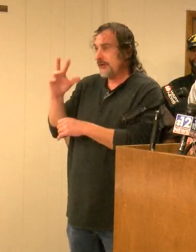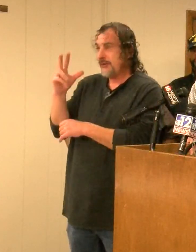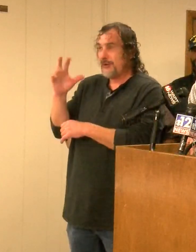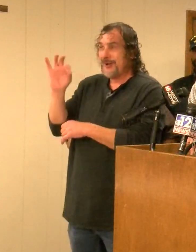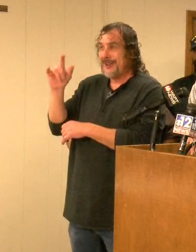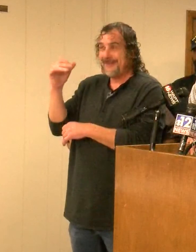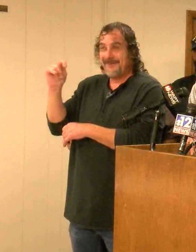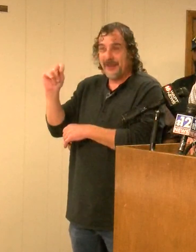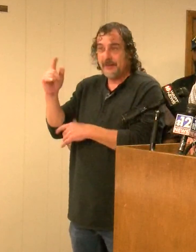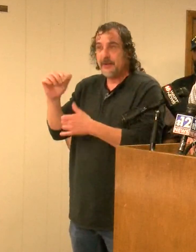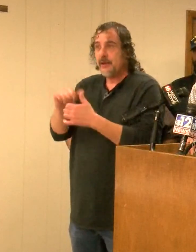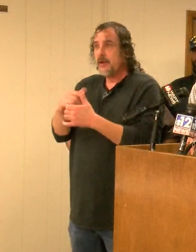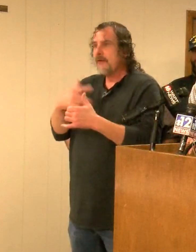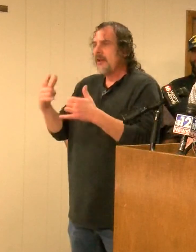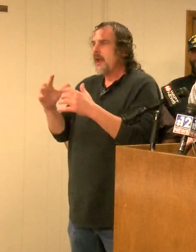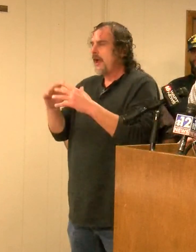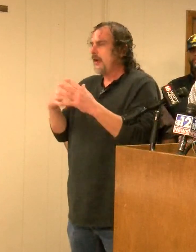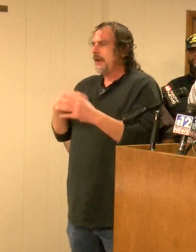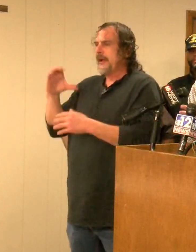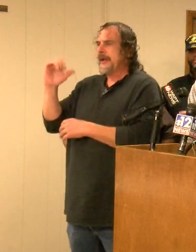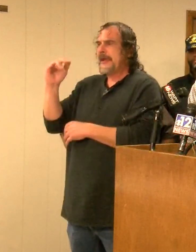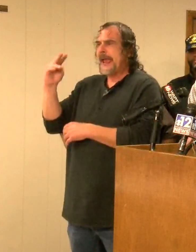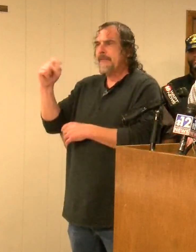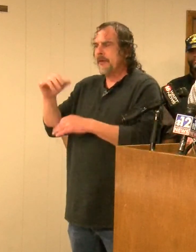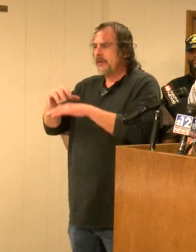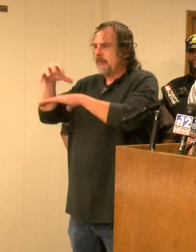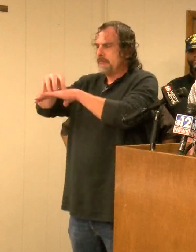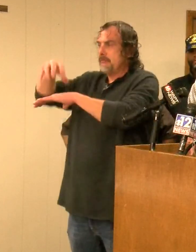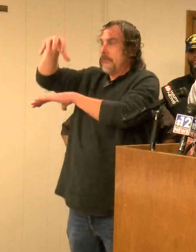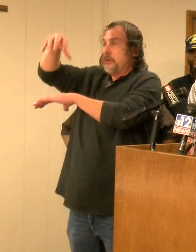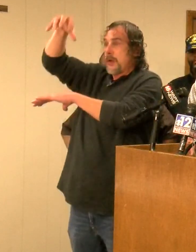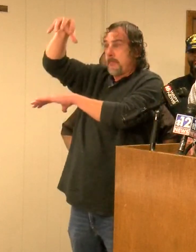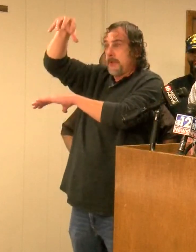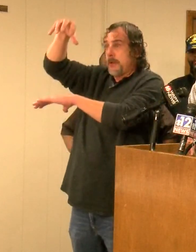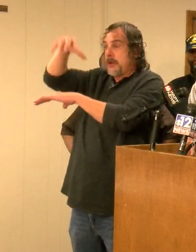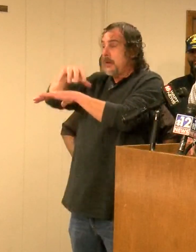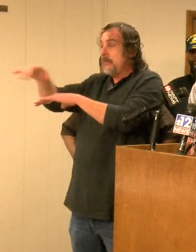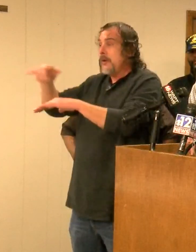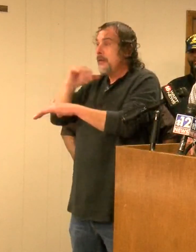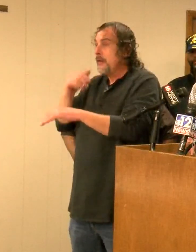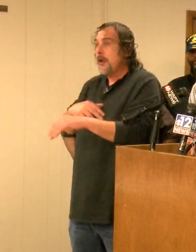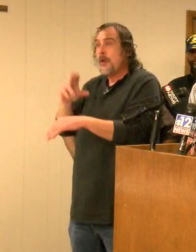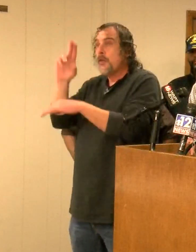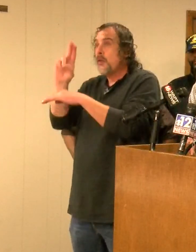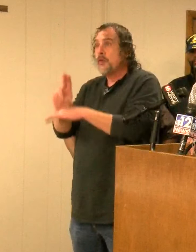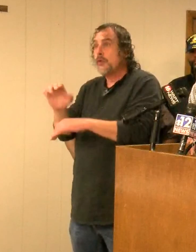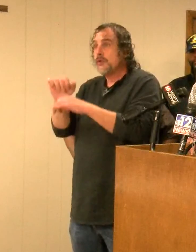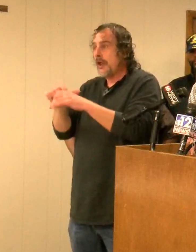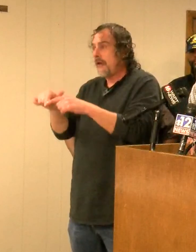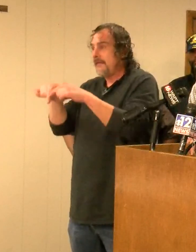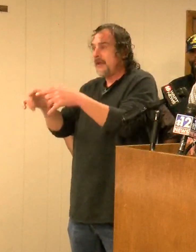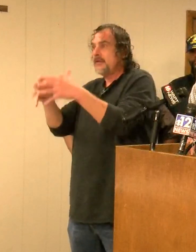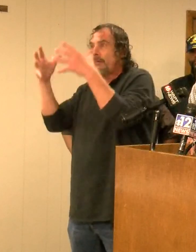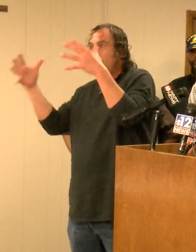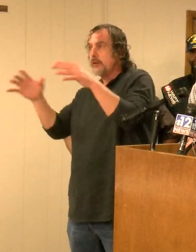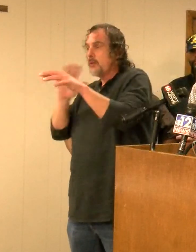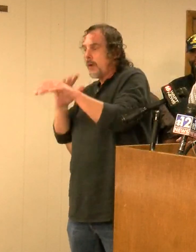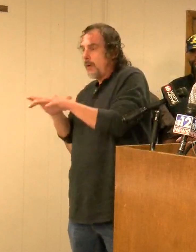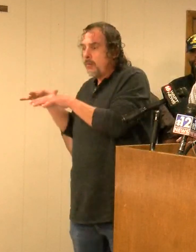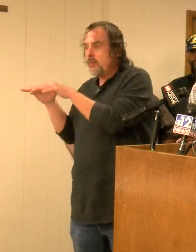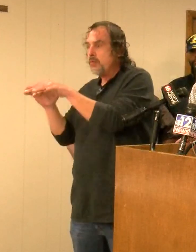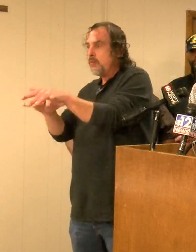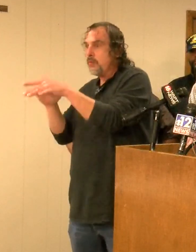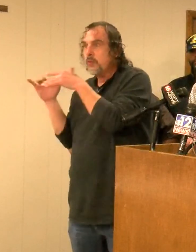of cabins over there that's built up above the water level, but they're not used to having this kind of swift water for